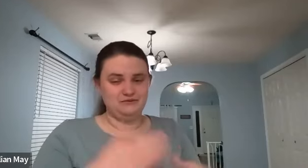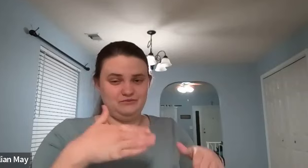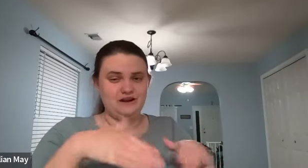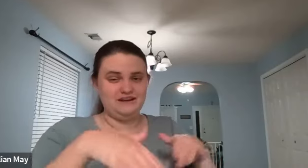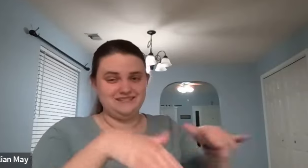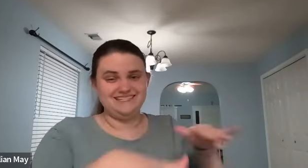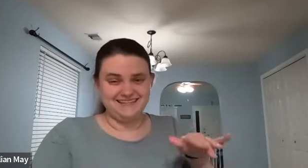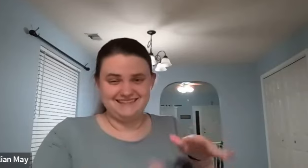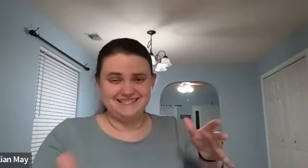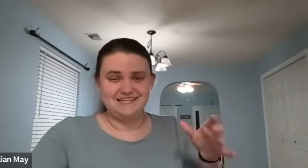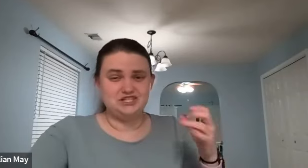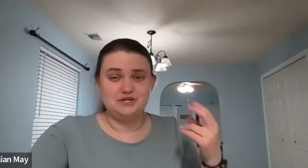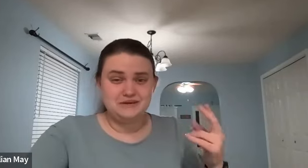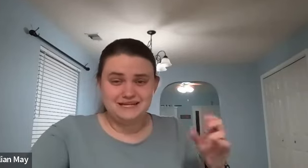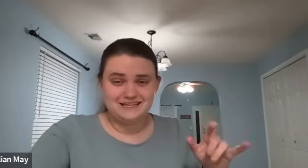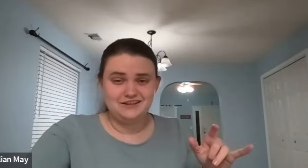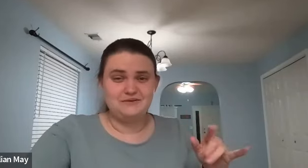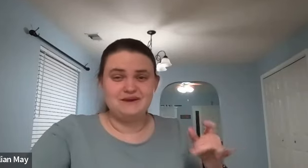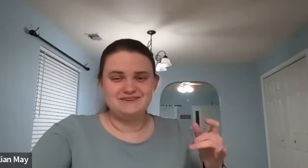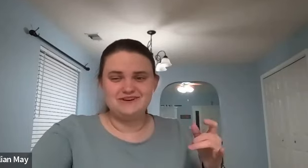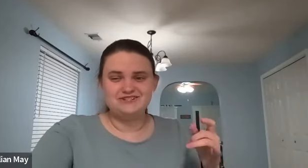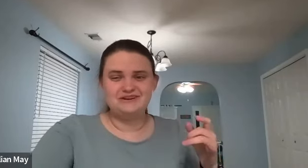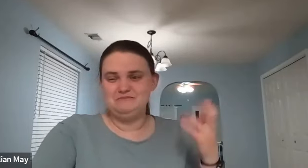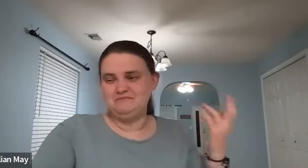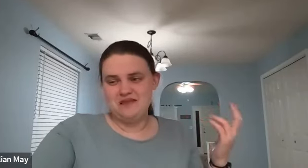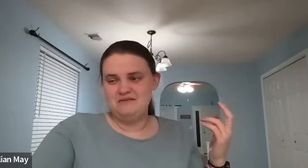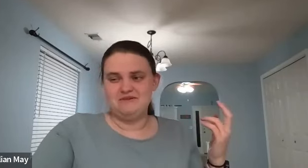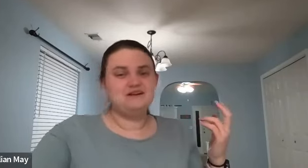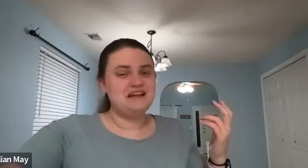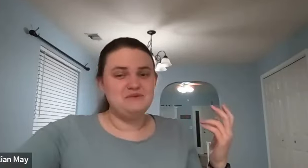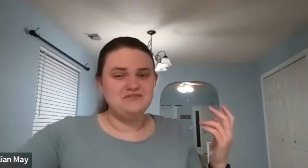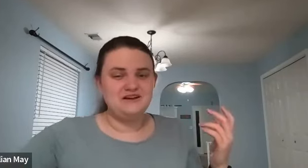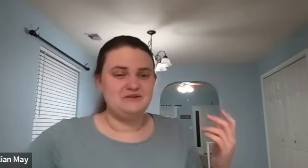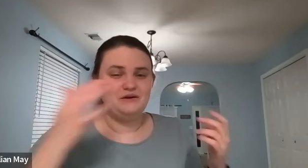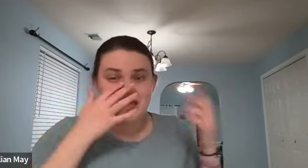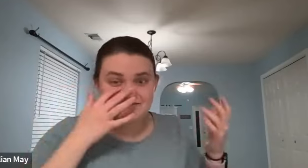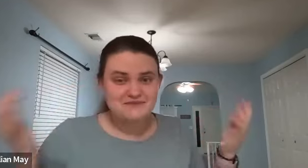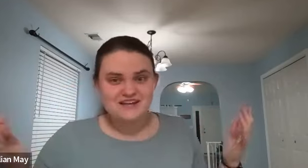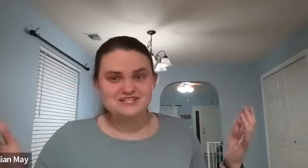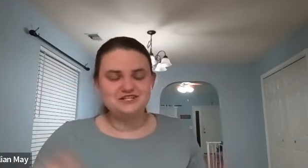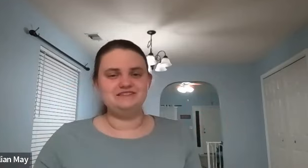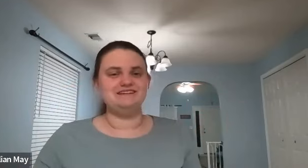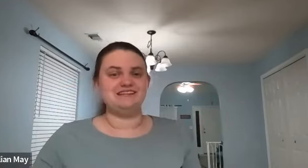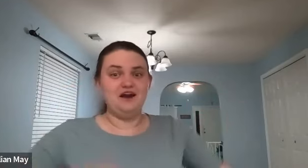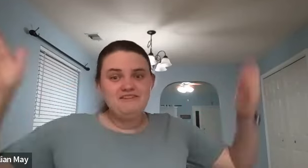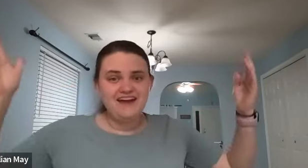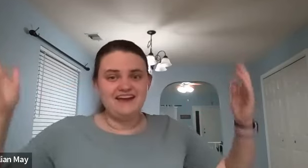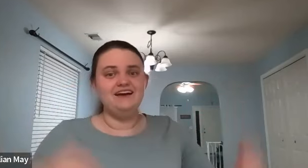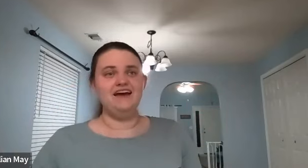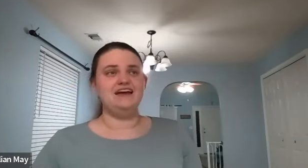while riding on skates. It's like a Chewy's, like, the Mexican restaurant. My friends and I went there and they were like, we have to get matching shirts. And I was like, okay. And